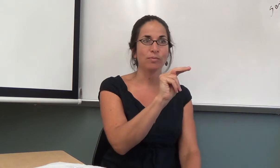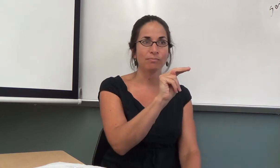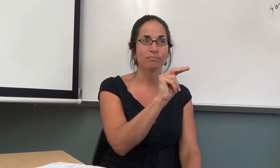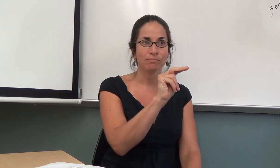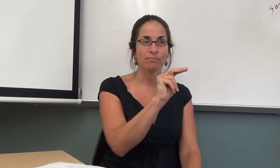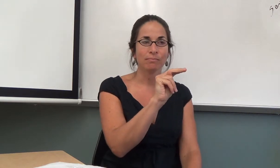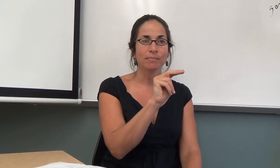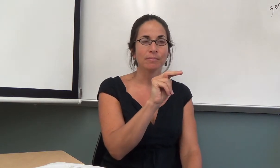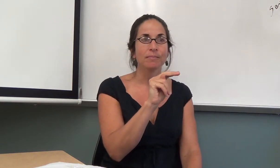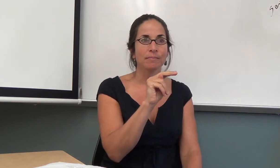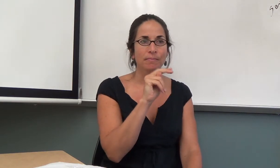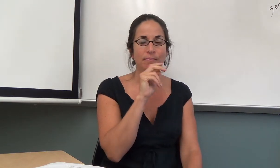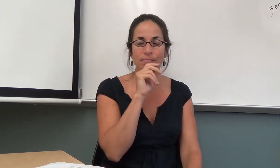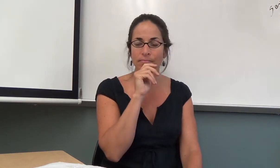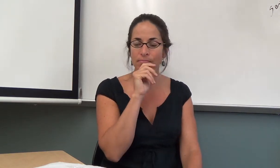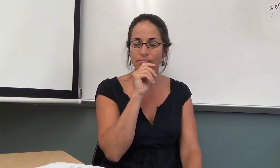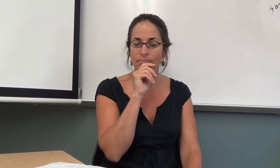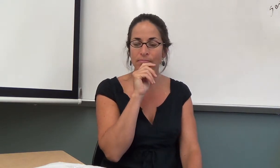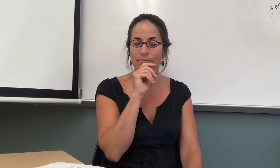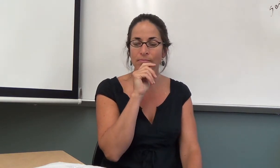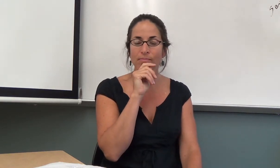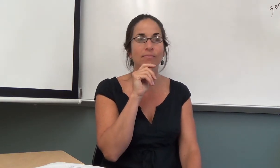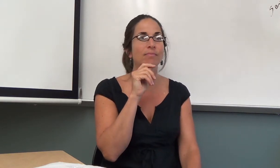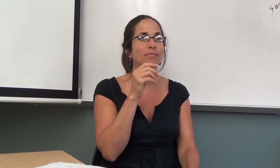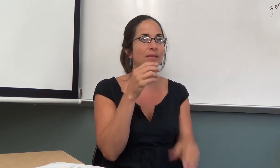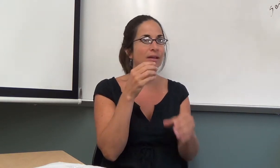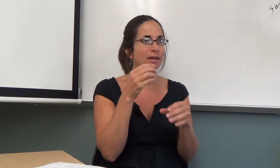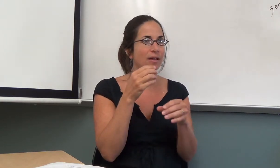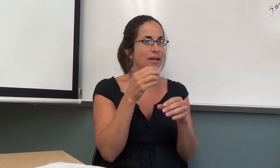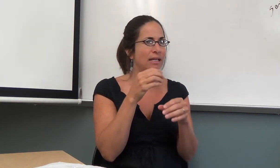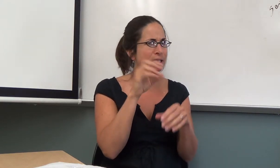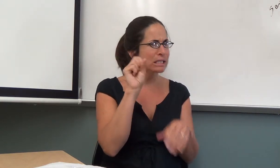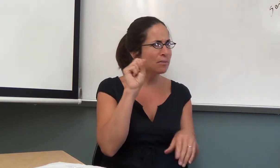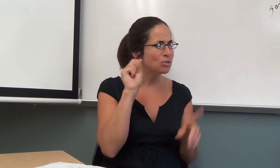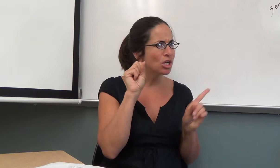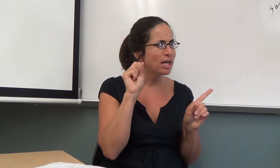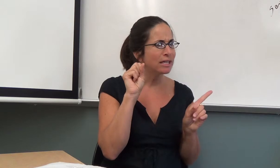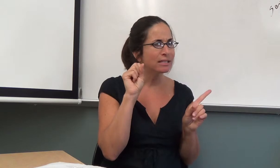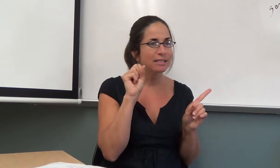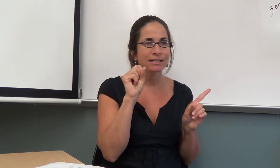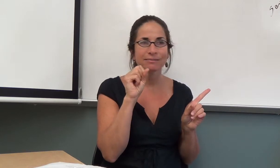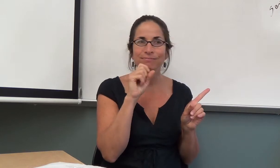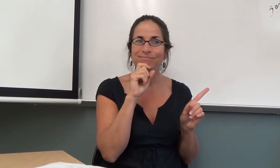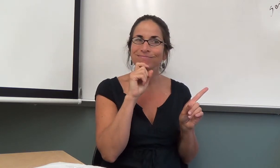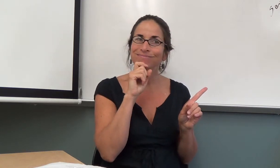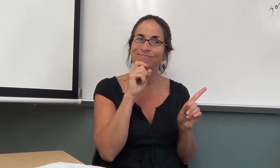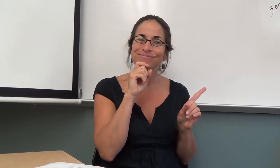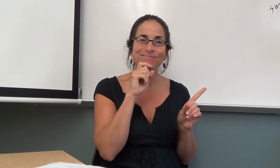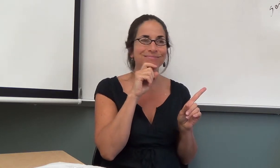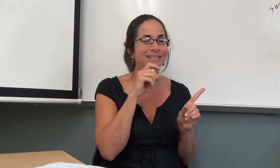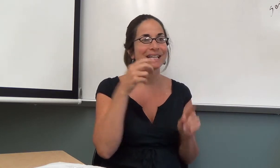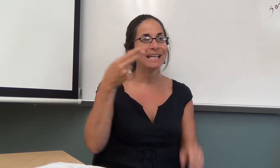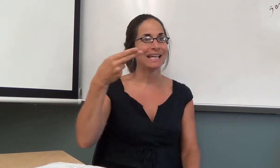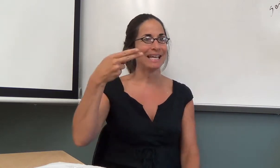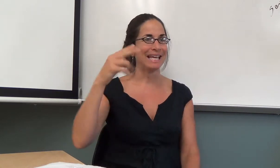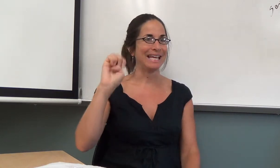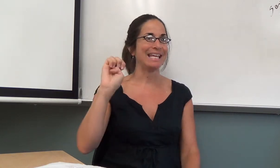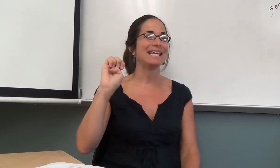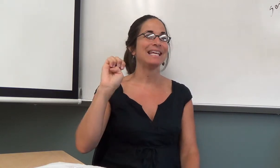right? Huh? Wouldn't it be the subject as well? Is it? I don't know. Who's doing the action? He. So Joseph, keep